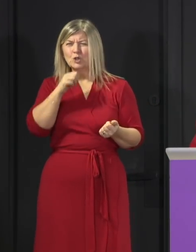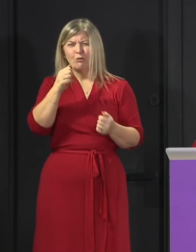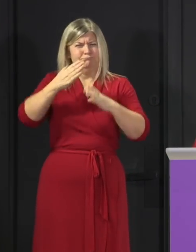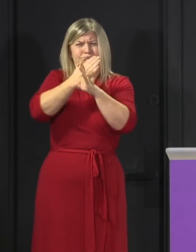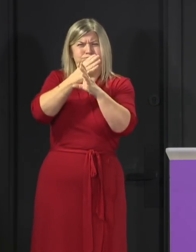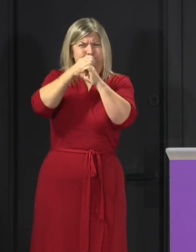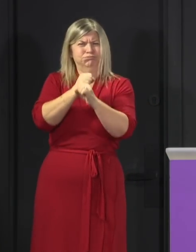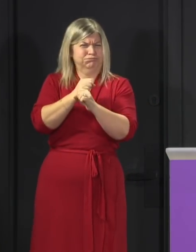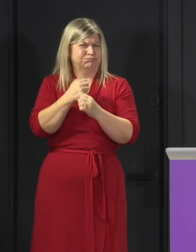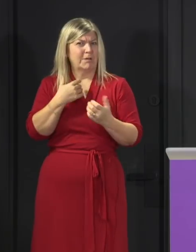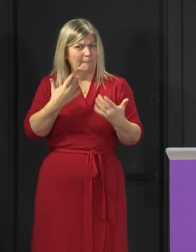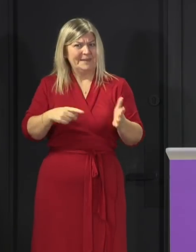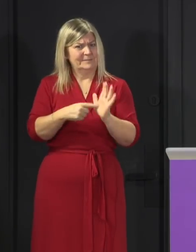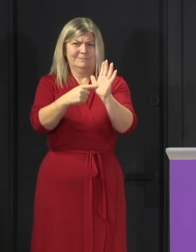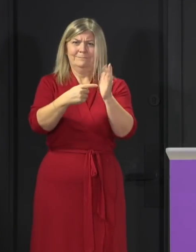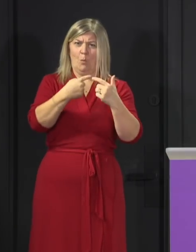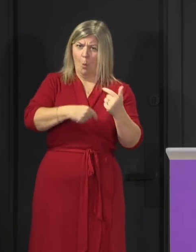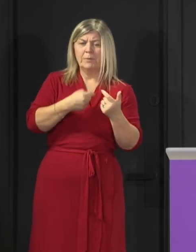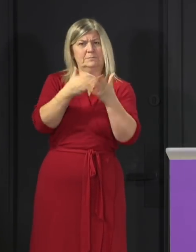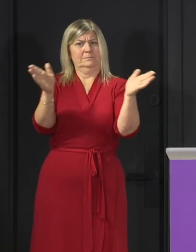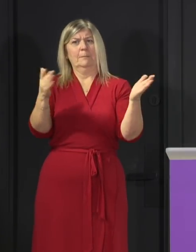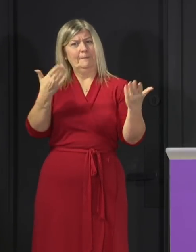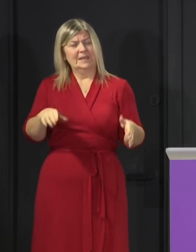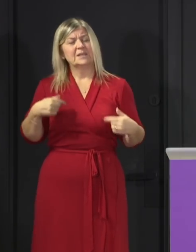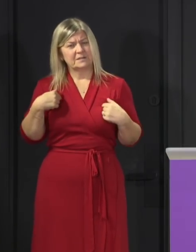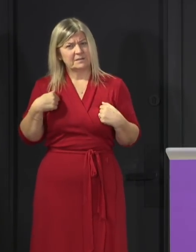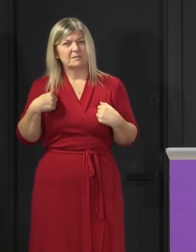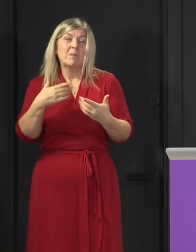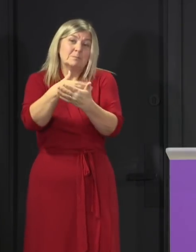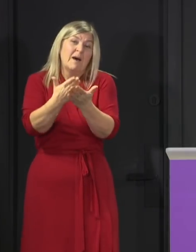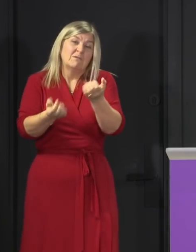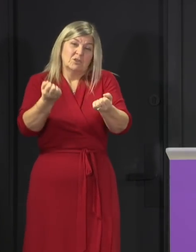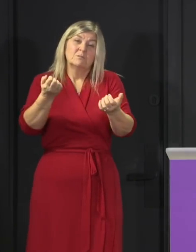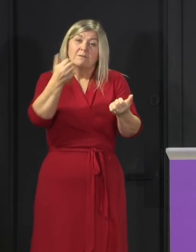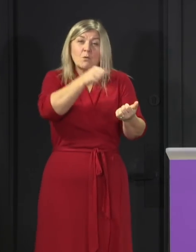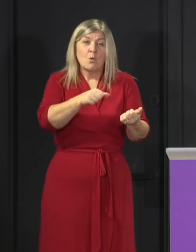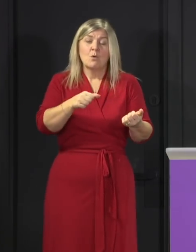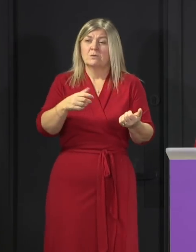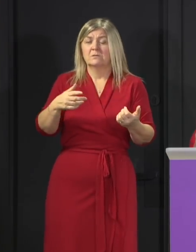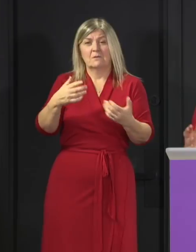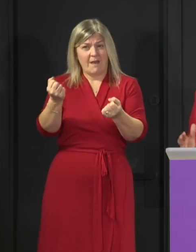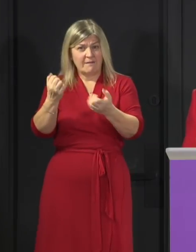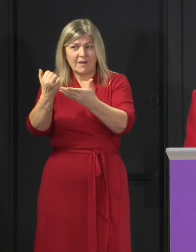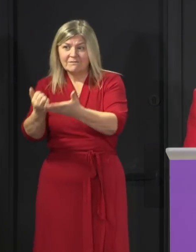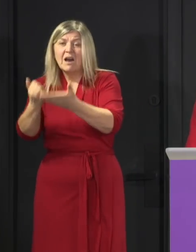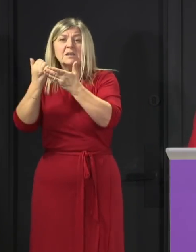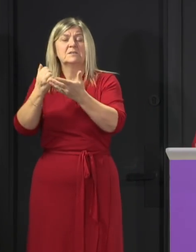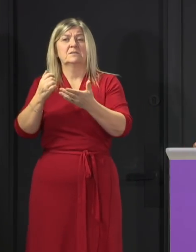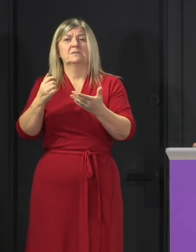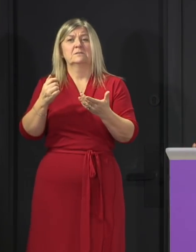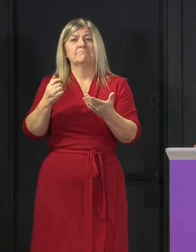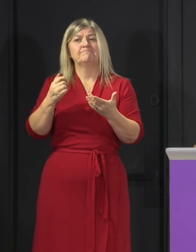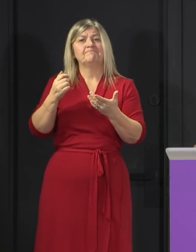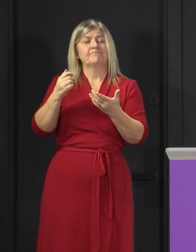of the overall judgment that we make. We get advice and views from the National